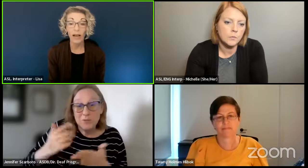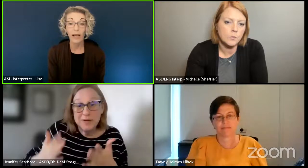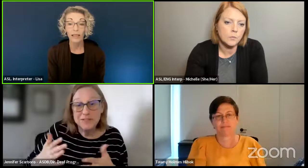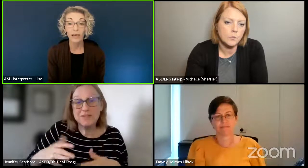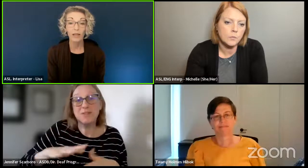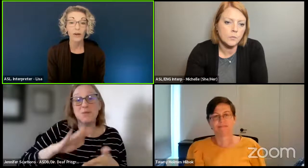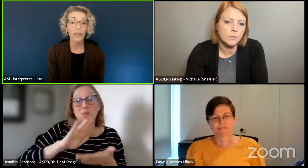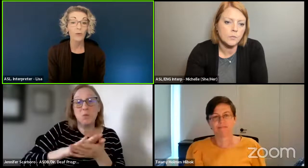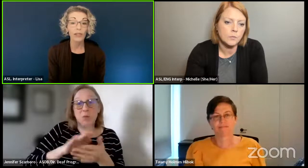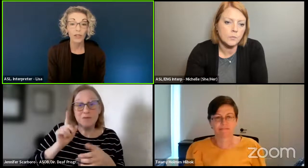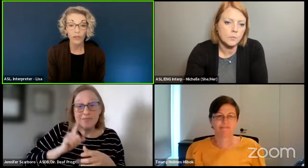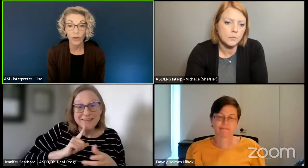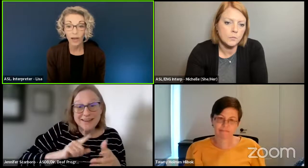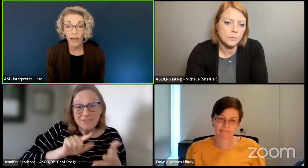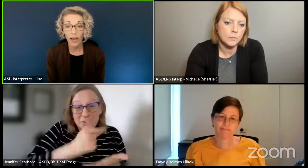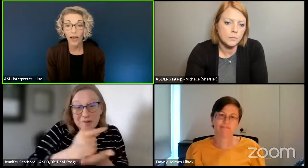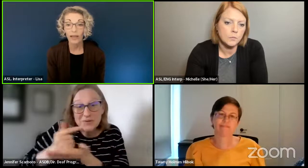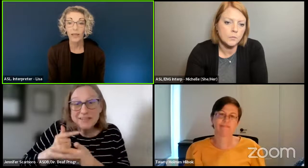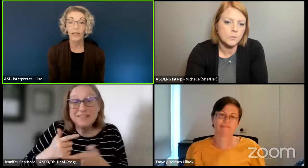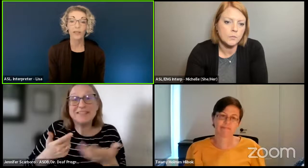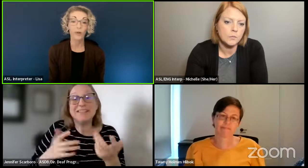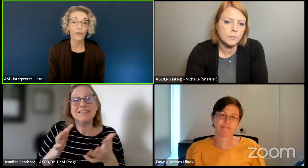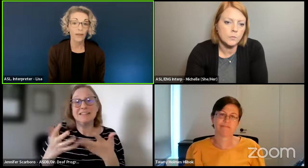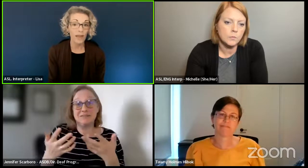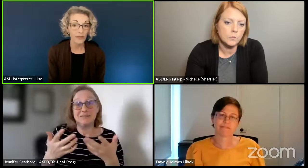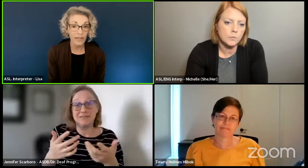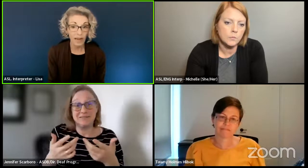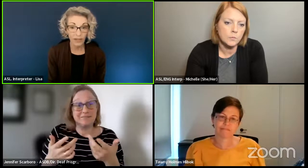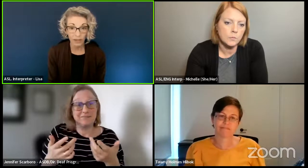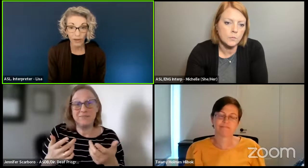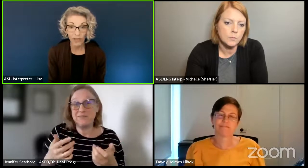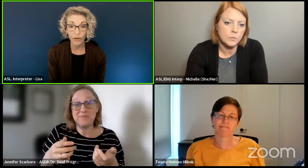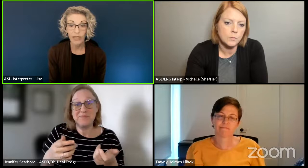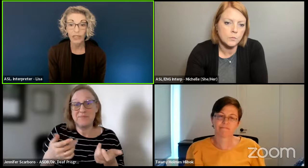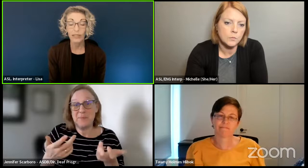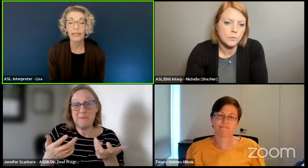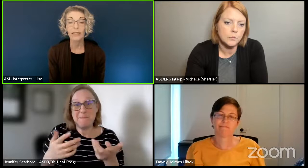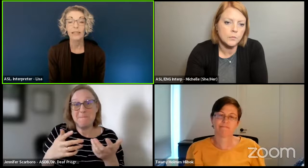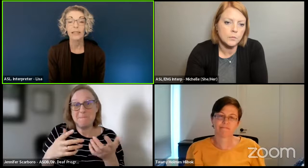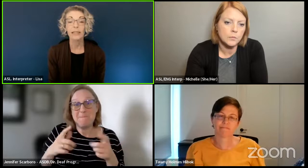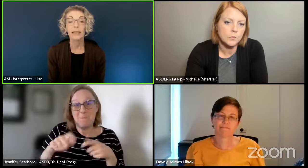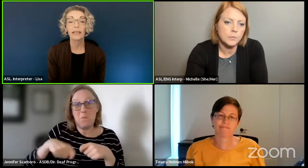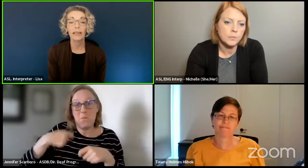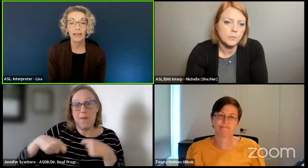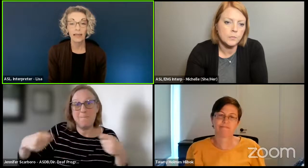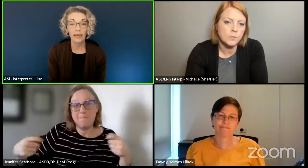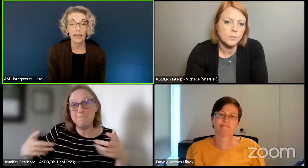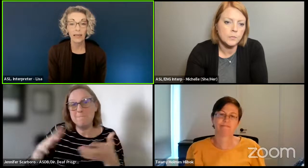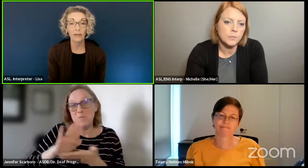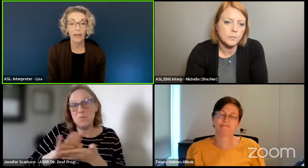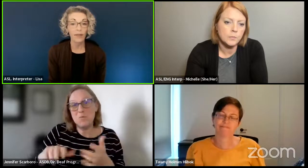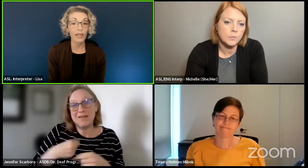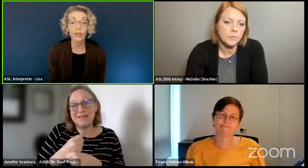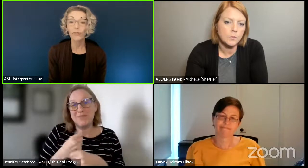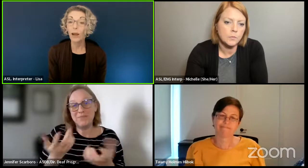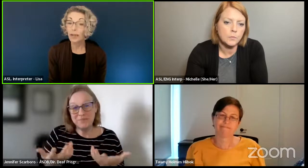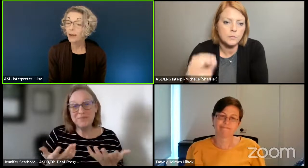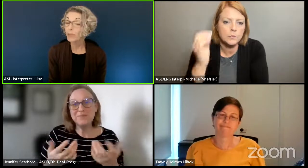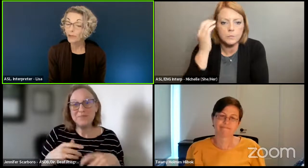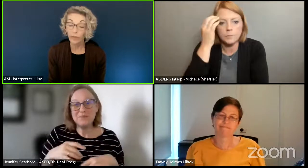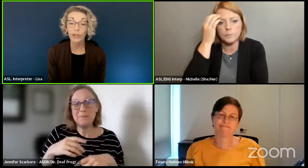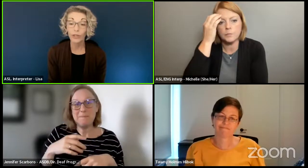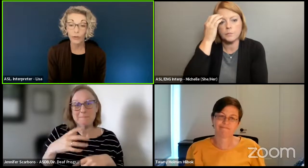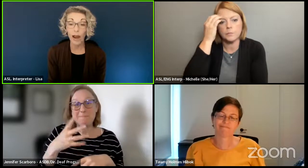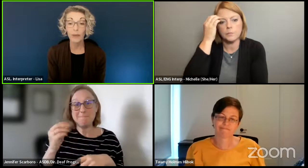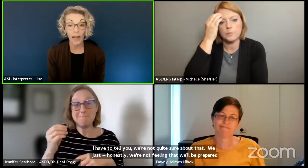going on. Graduations are going on. The School for the Deaf is having its graduations. Everything's wrapping